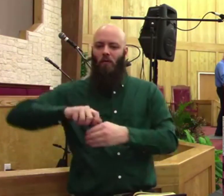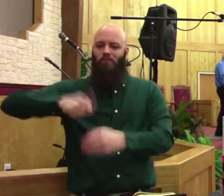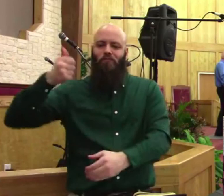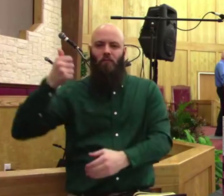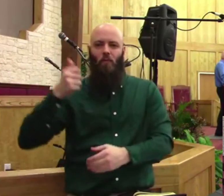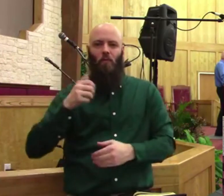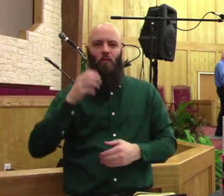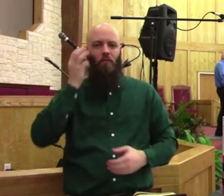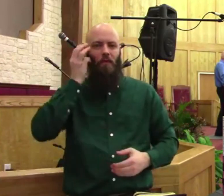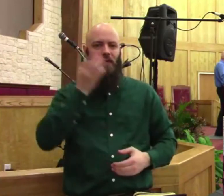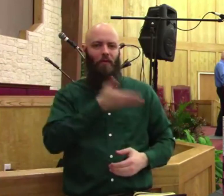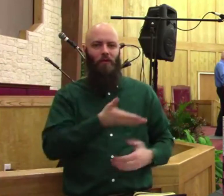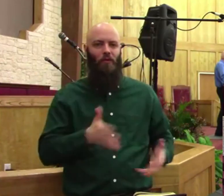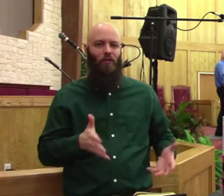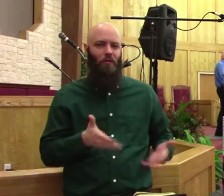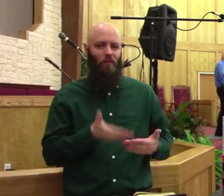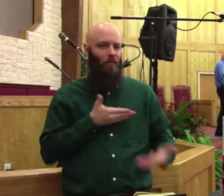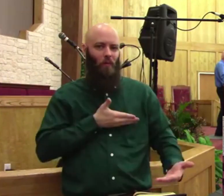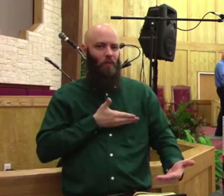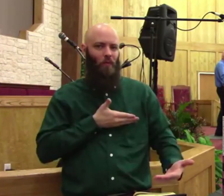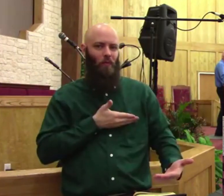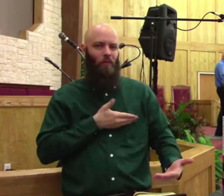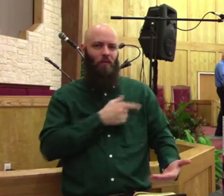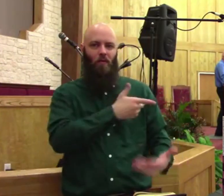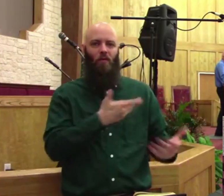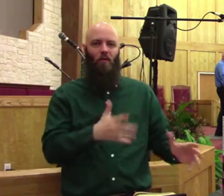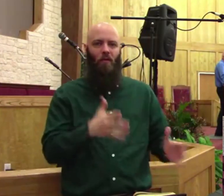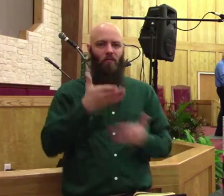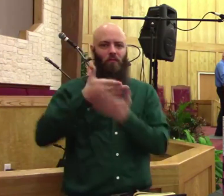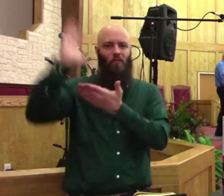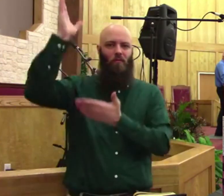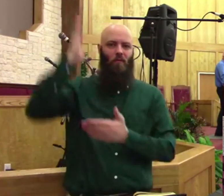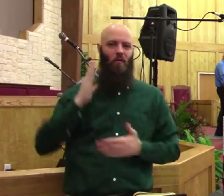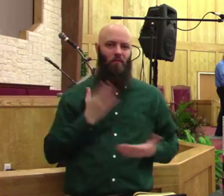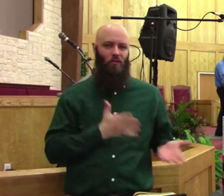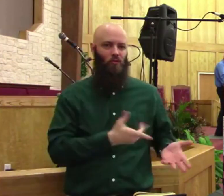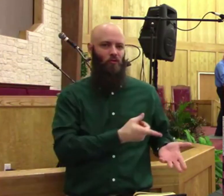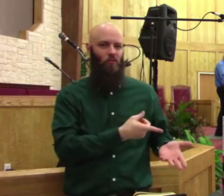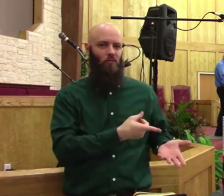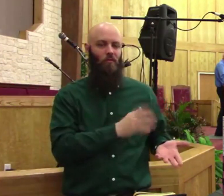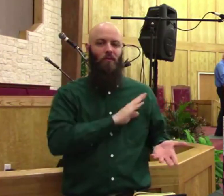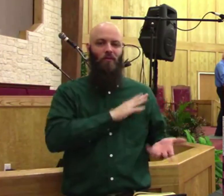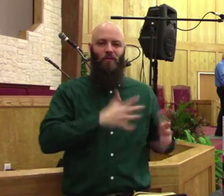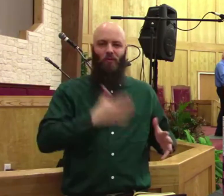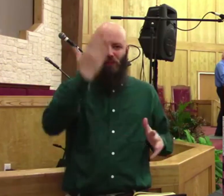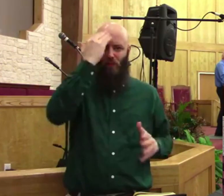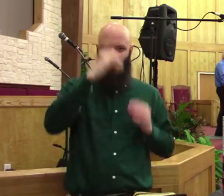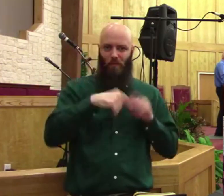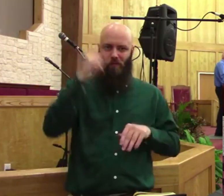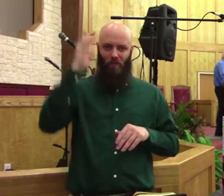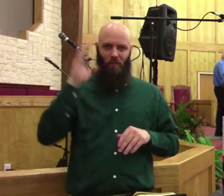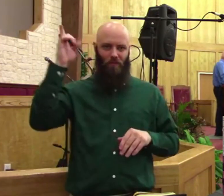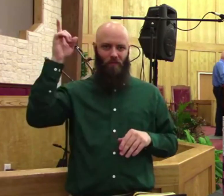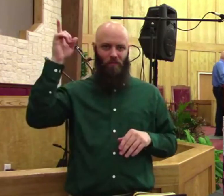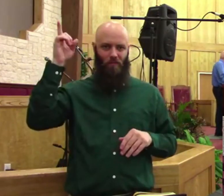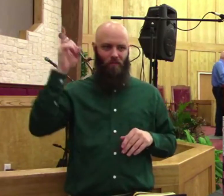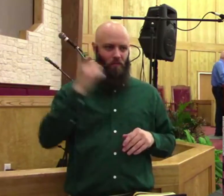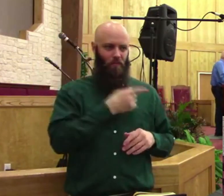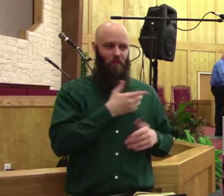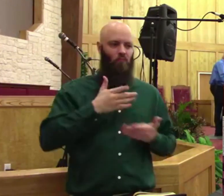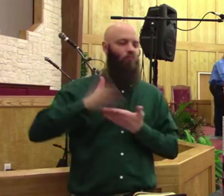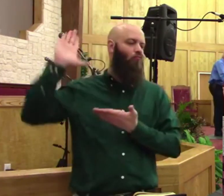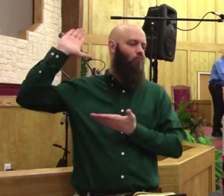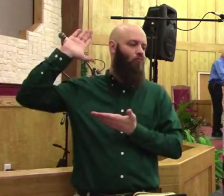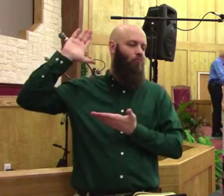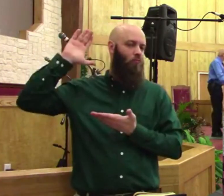at that party. They'd rejected God. Belshazzar knew about God and had rejected him. We could